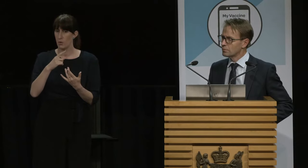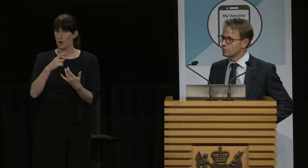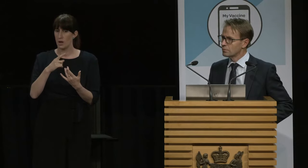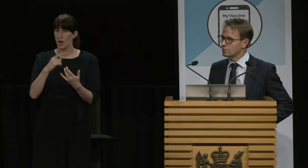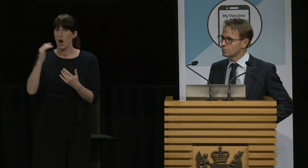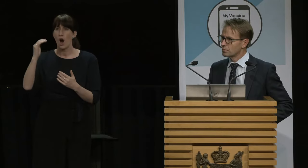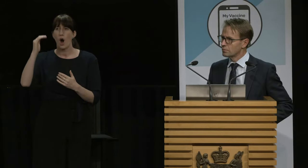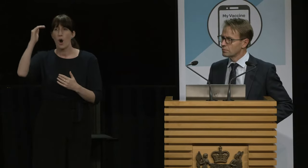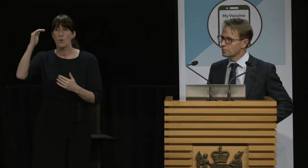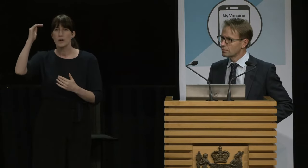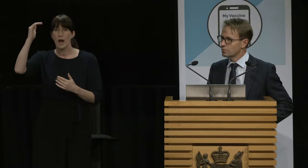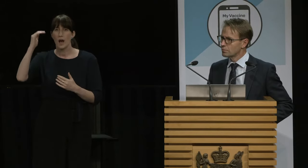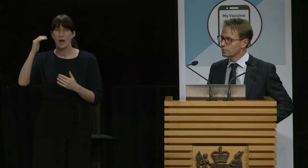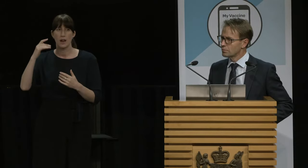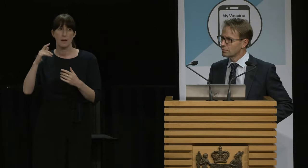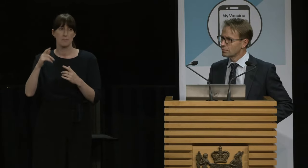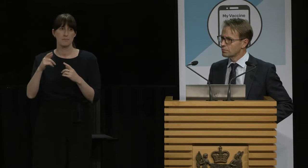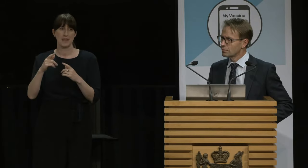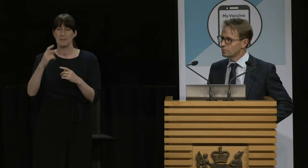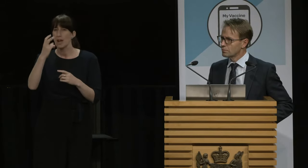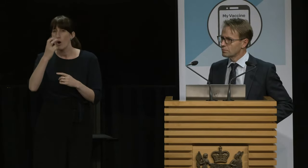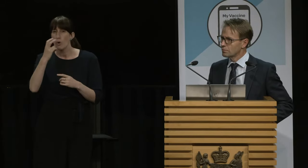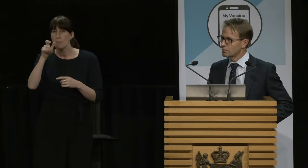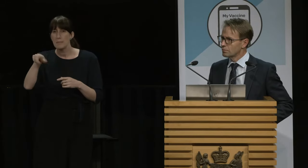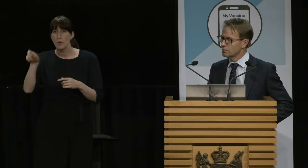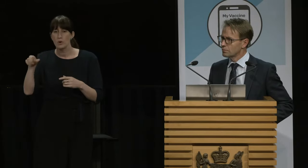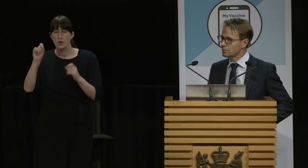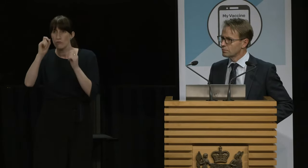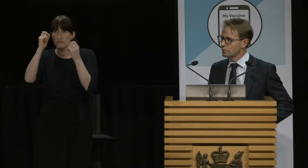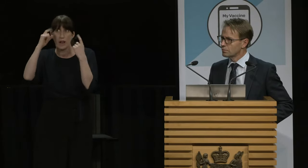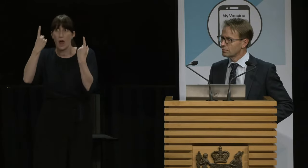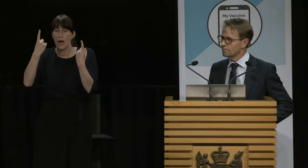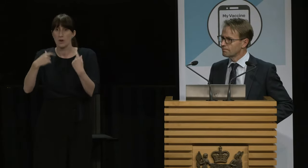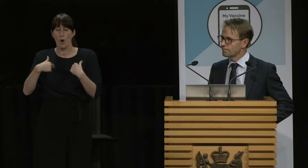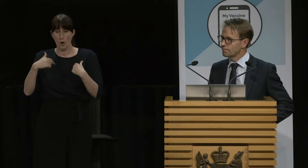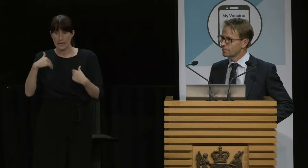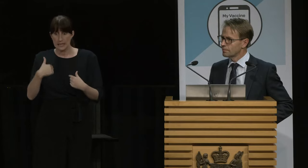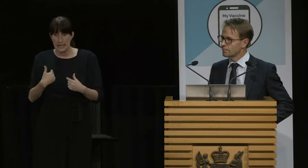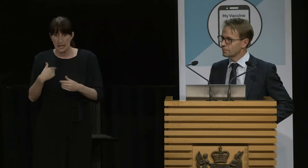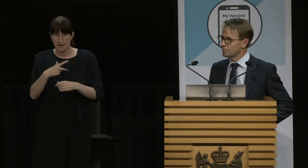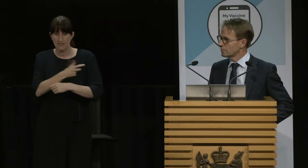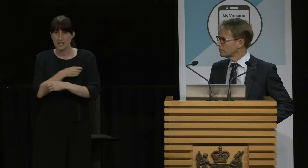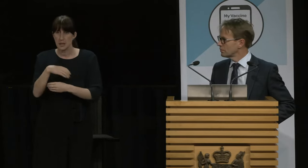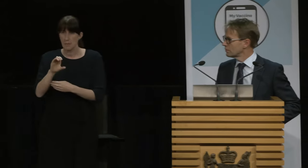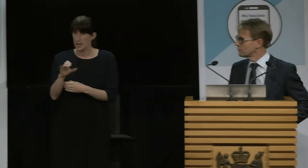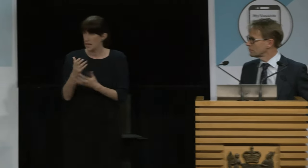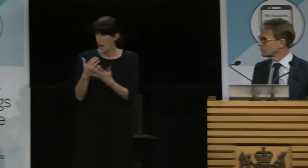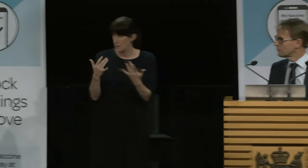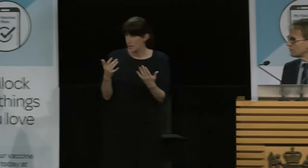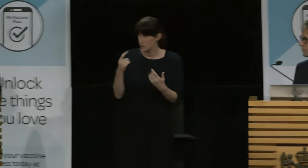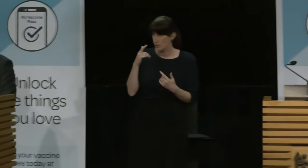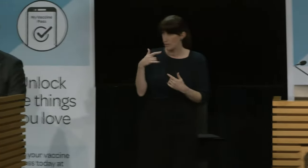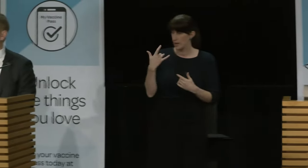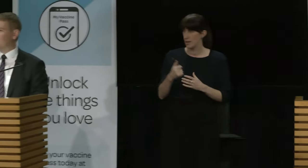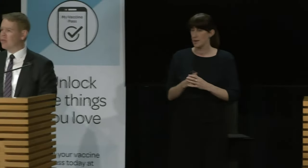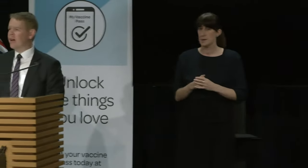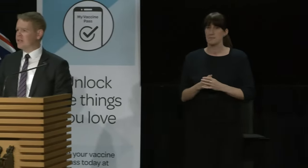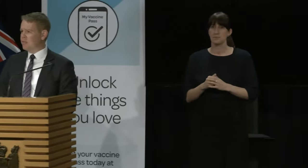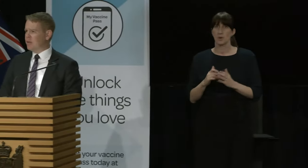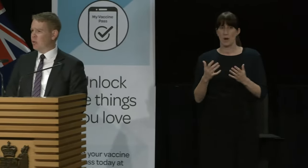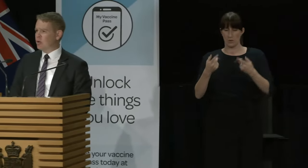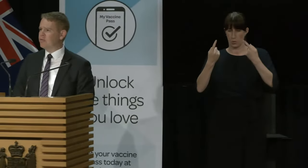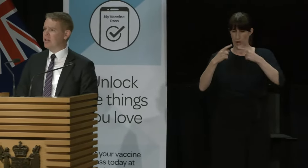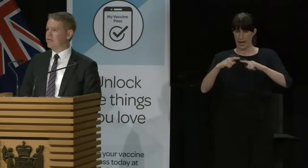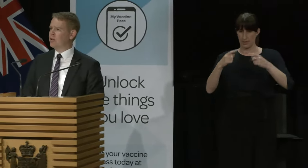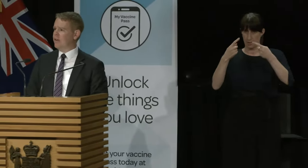a group of people that aren't aware that they need this vaccine pass to go about their normal life come Friday? If you just do the maths, there's about 800